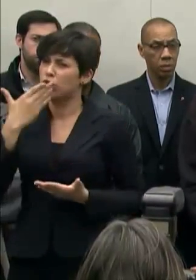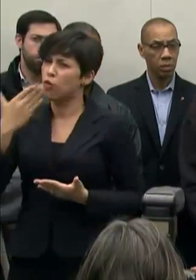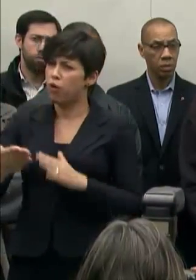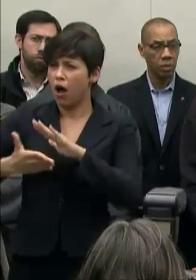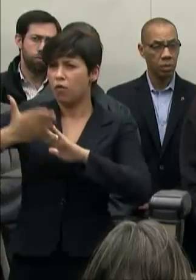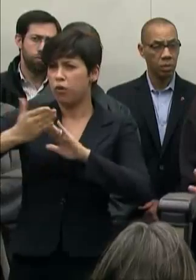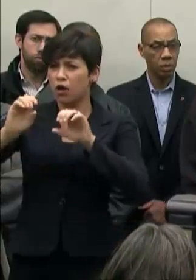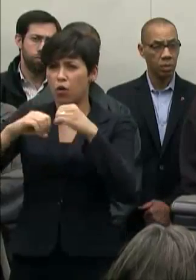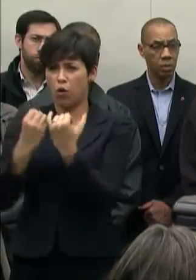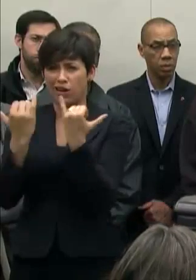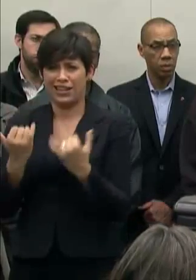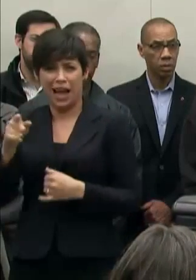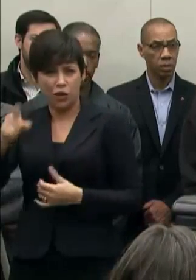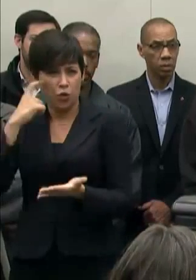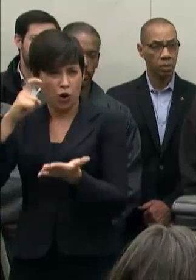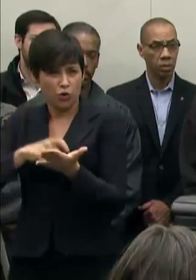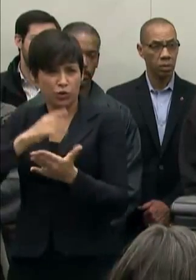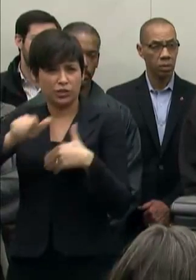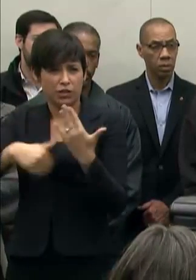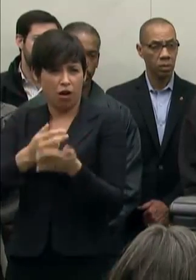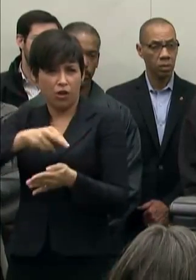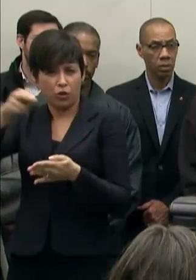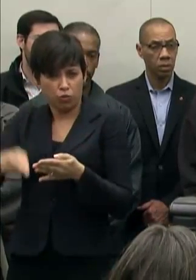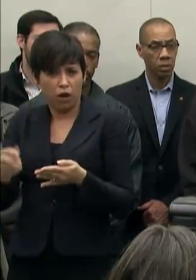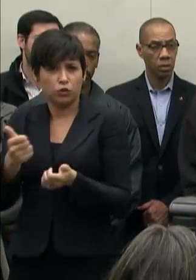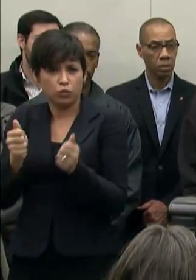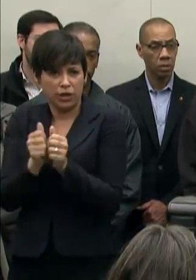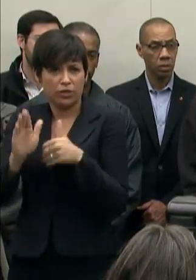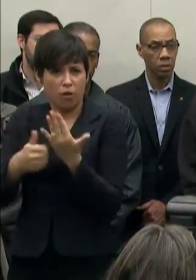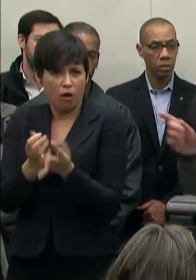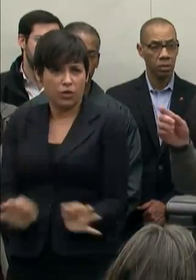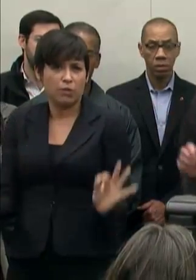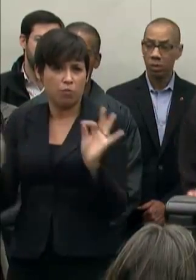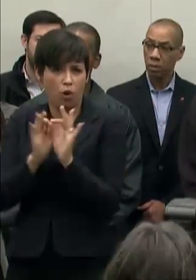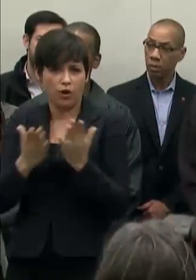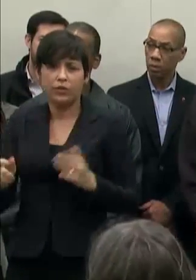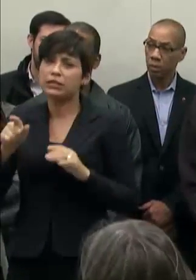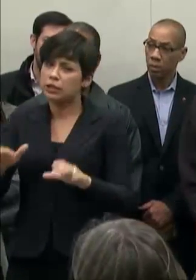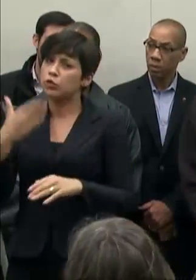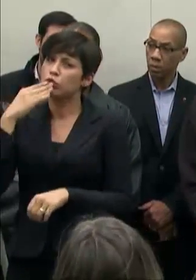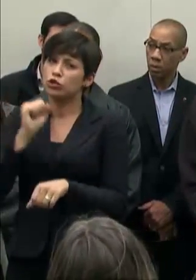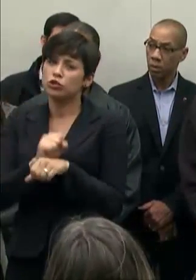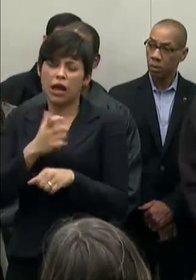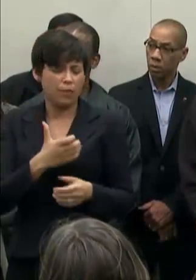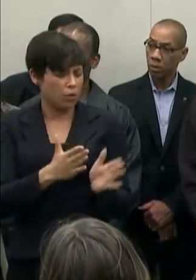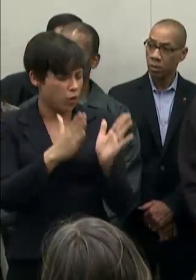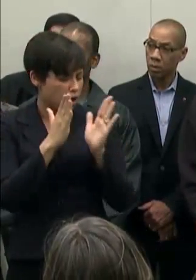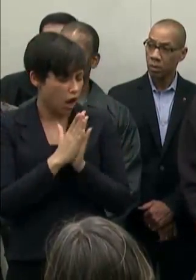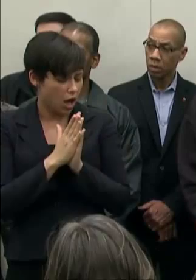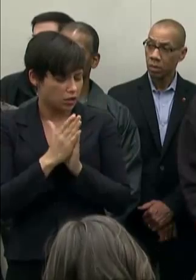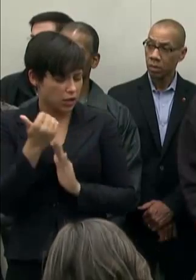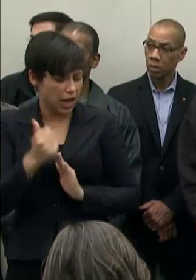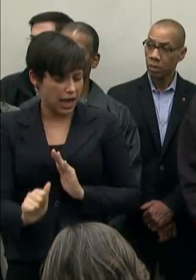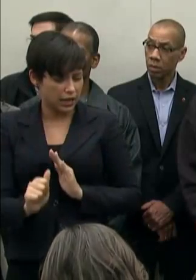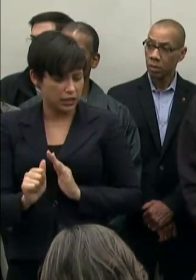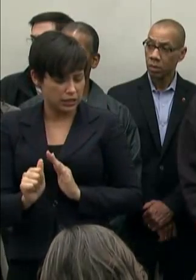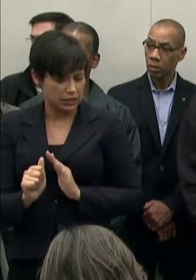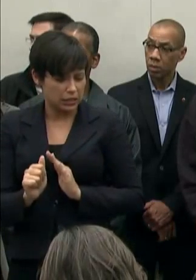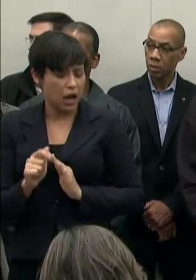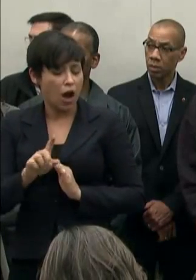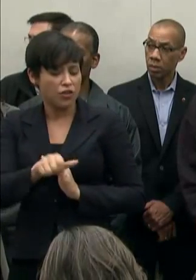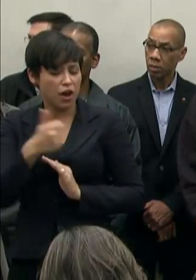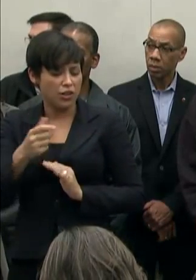organization, and you're seeing the results of that. And when it comes to important things, they do a very good job. Yes, miss? Is there any chance that the FDR or any